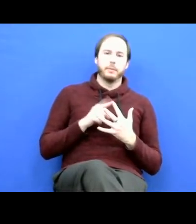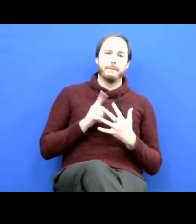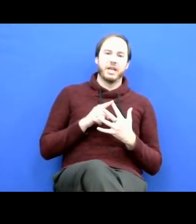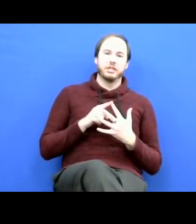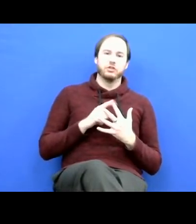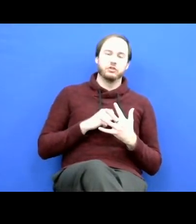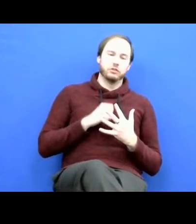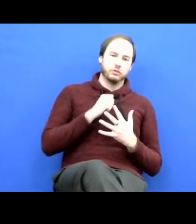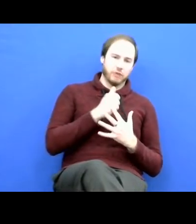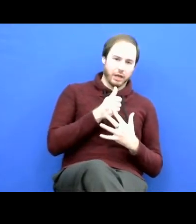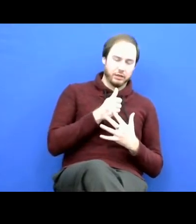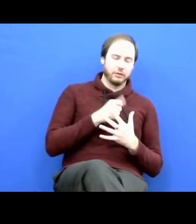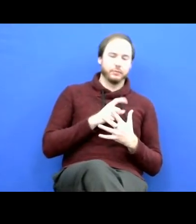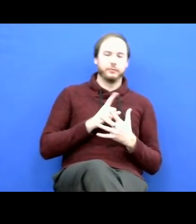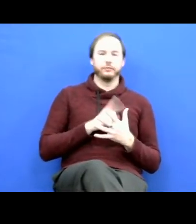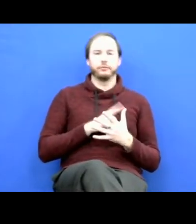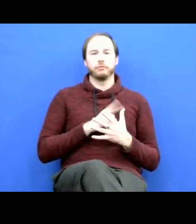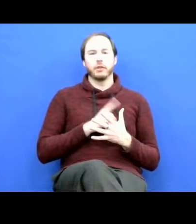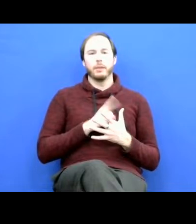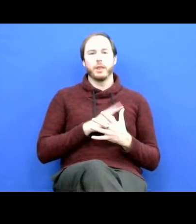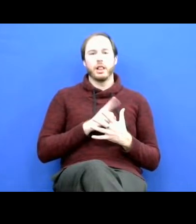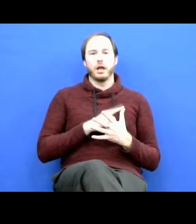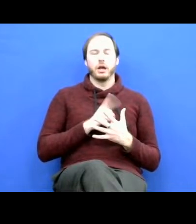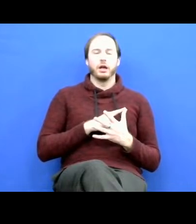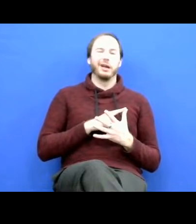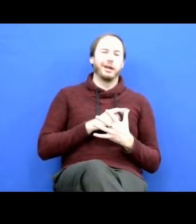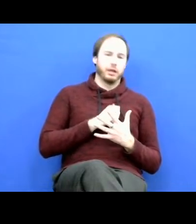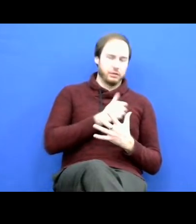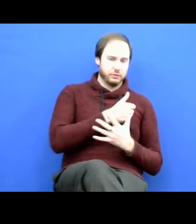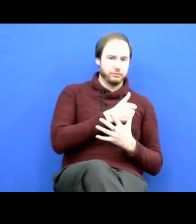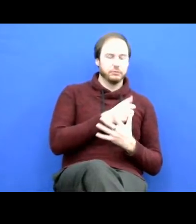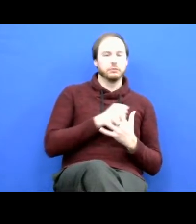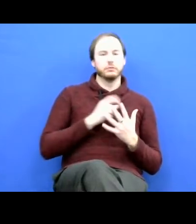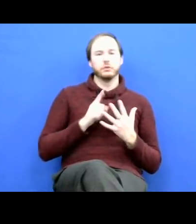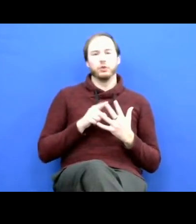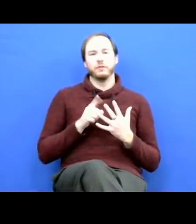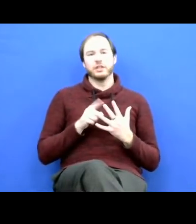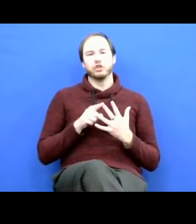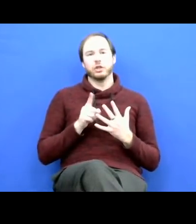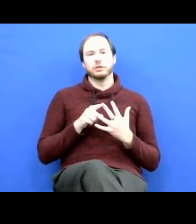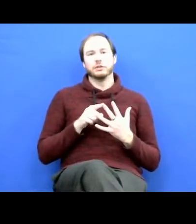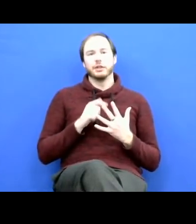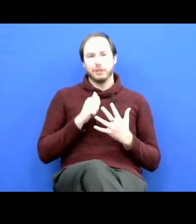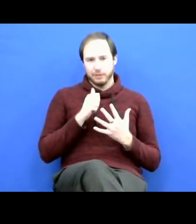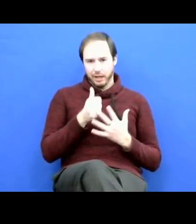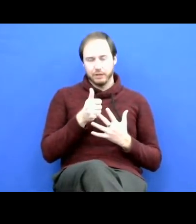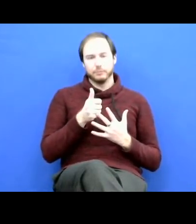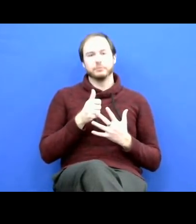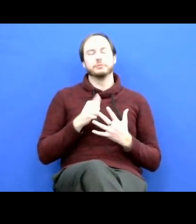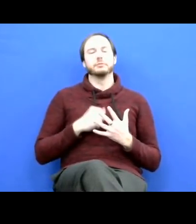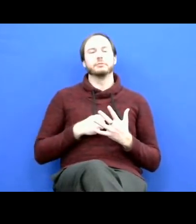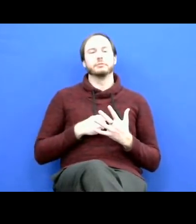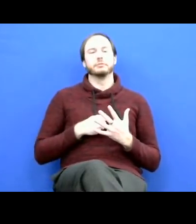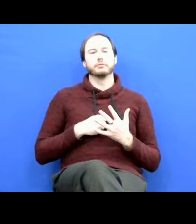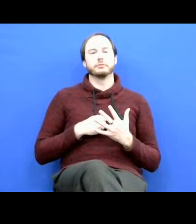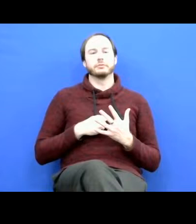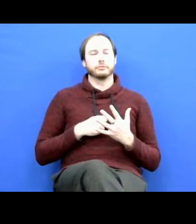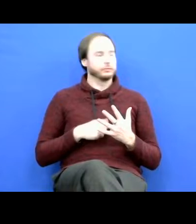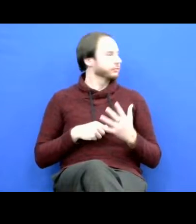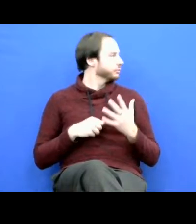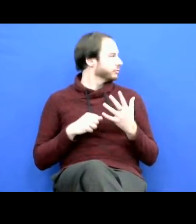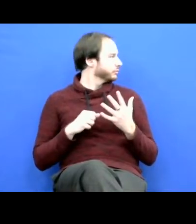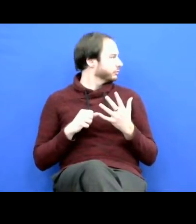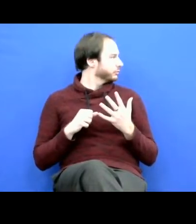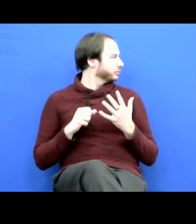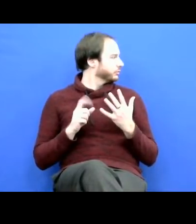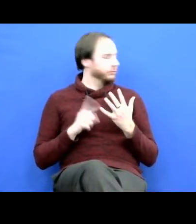Councilmember Page, Aye. Councilmember Belanca. Aye. Supervisor Schultz. Aye. Supervisor